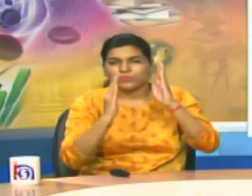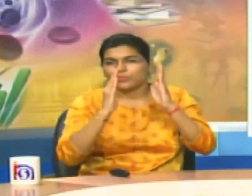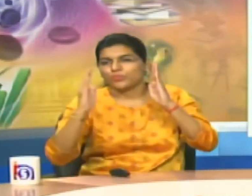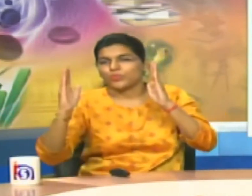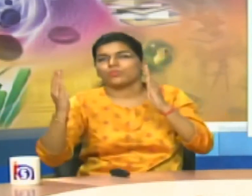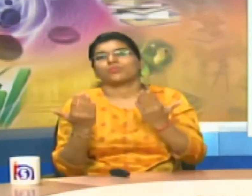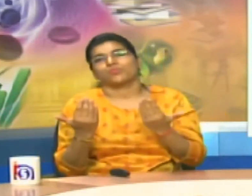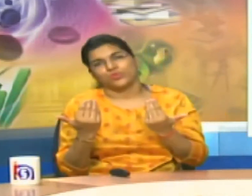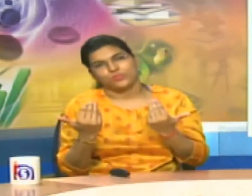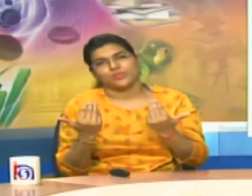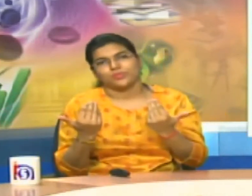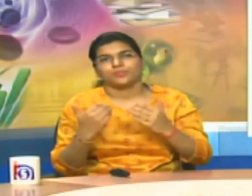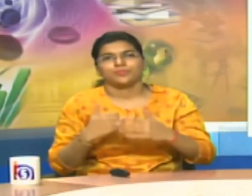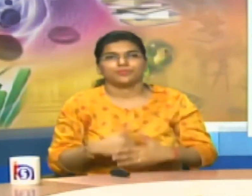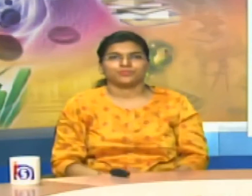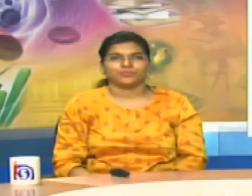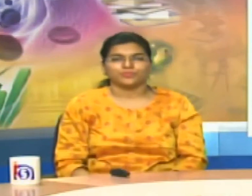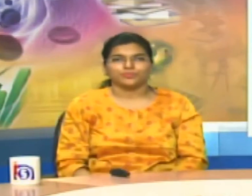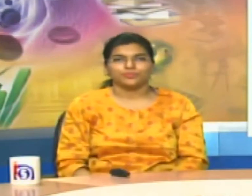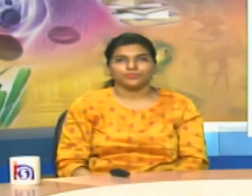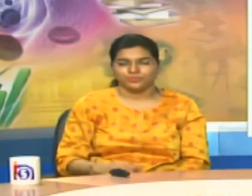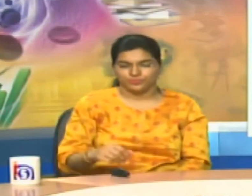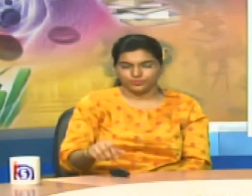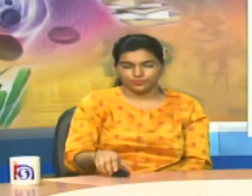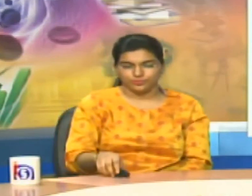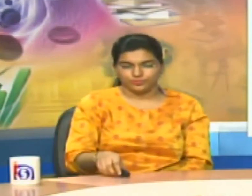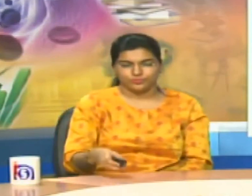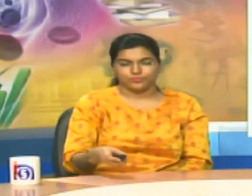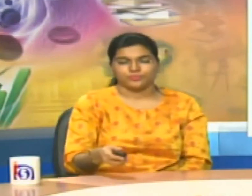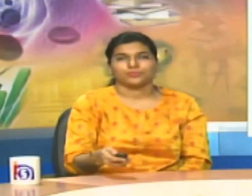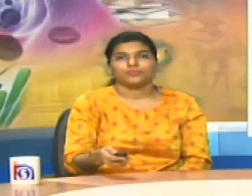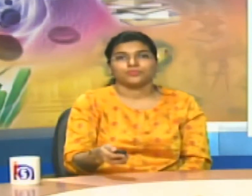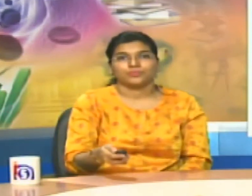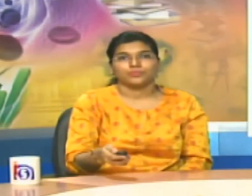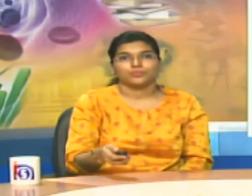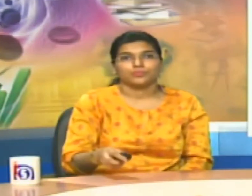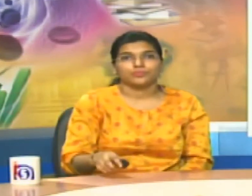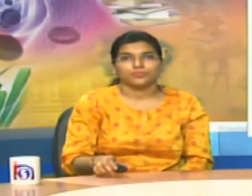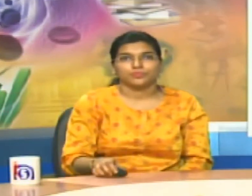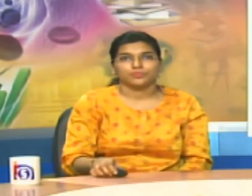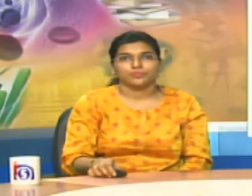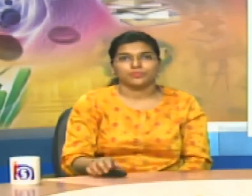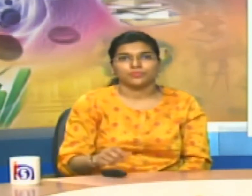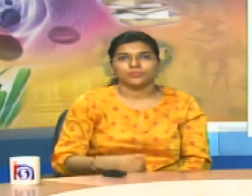in the chart. You can increase or decrease the size of the table.